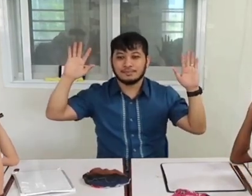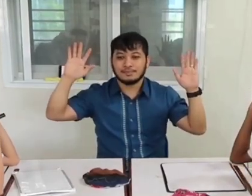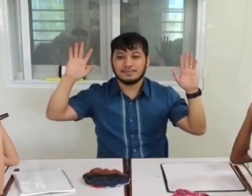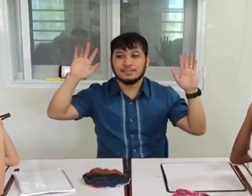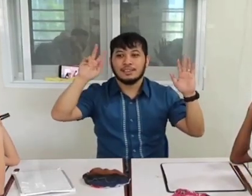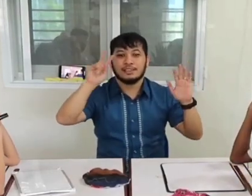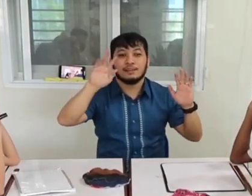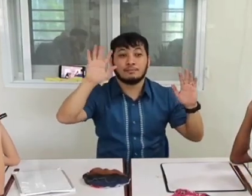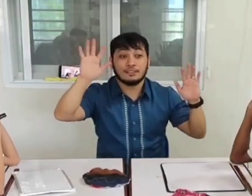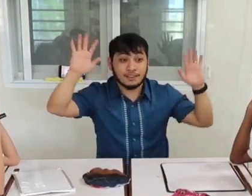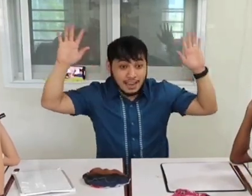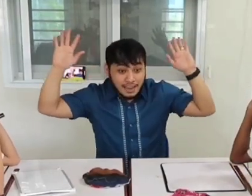Number five.